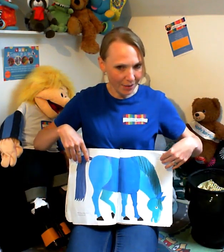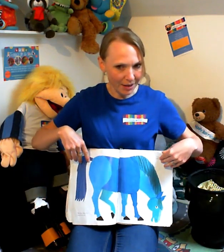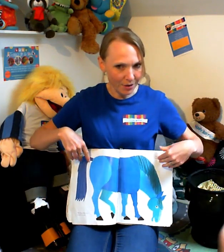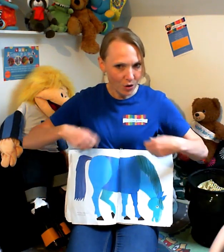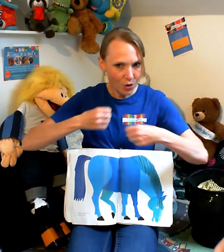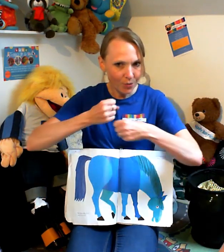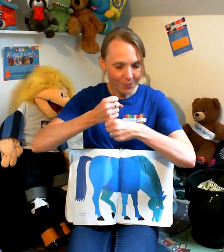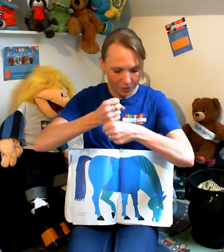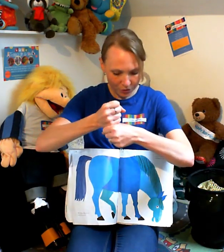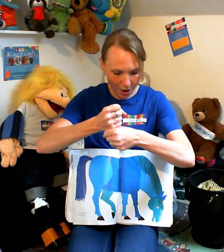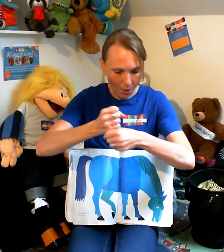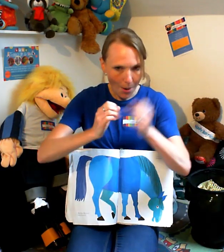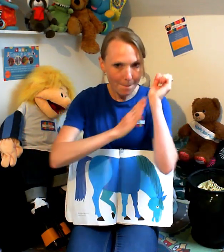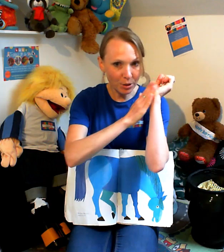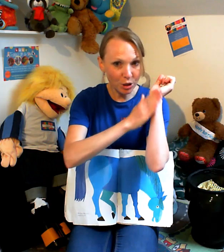then. So,